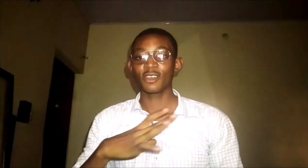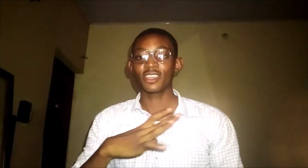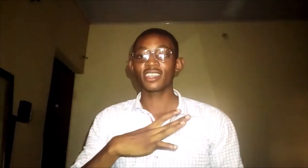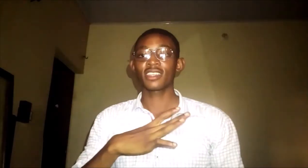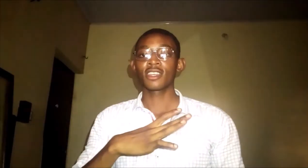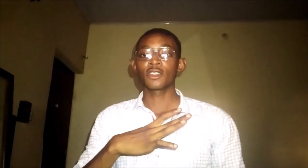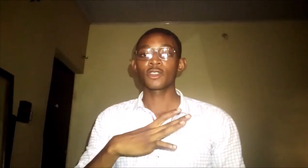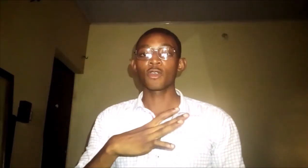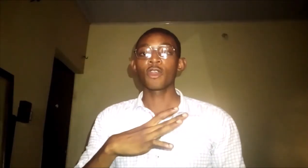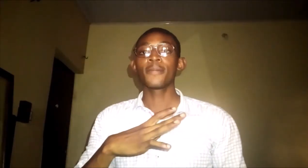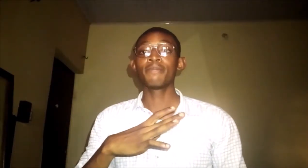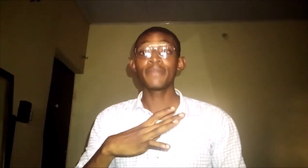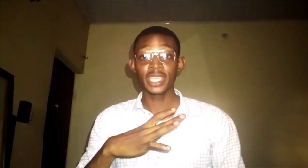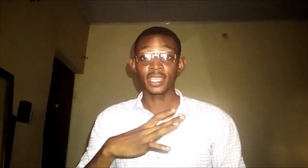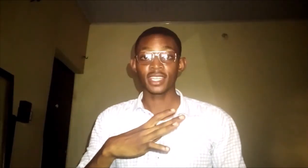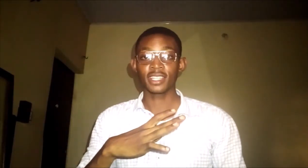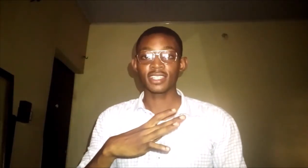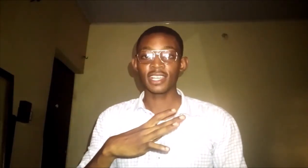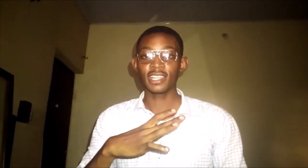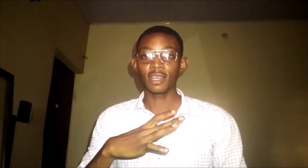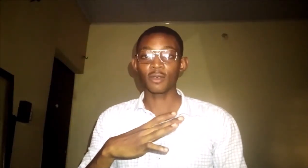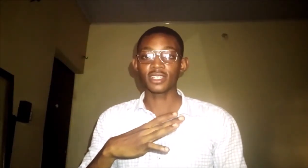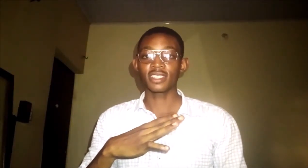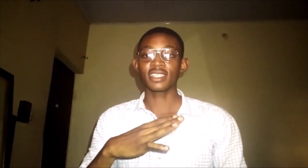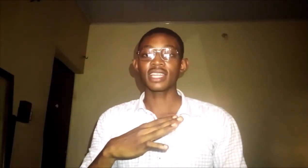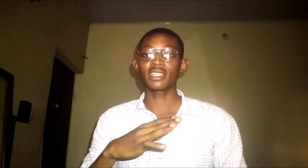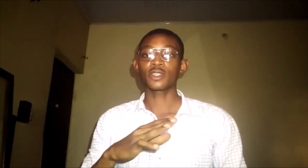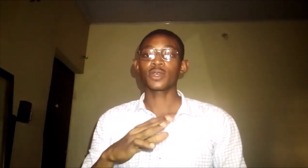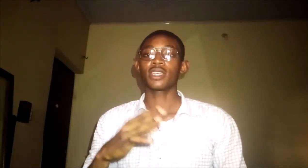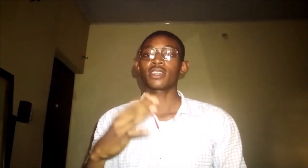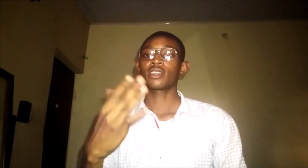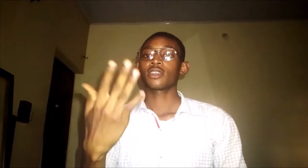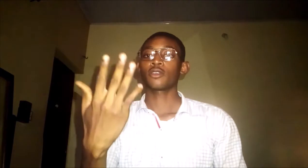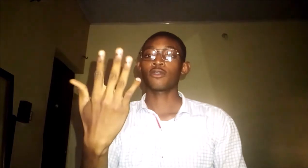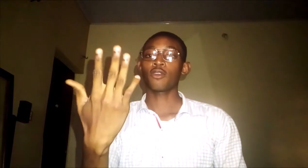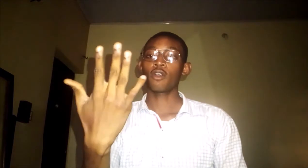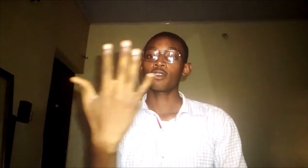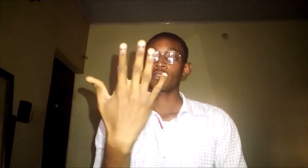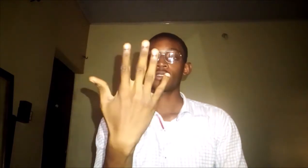Okay, so B in sign language is signed this way. Your 4,